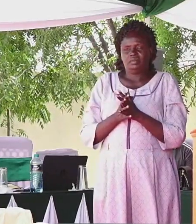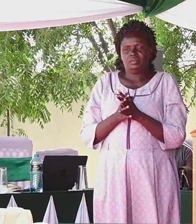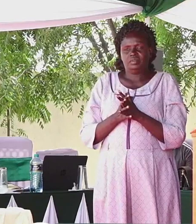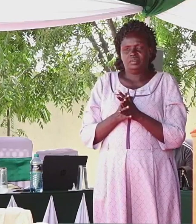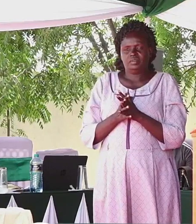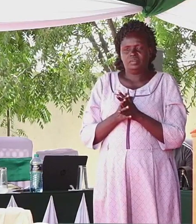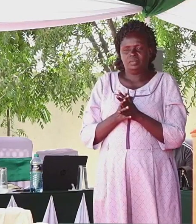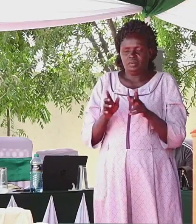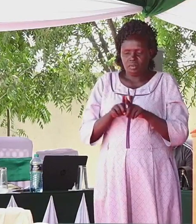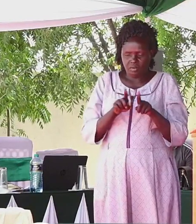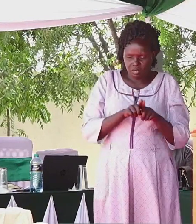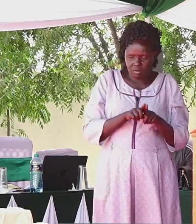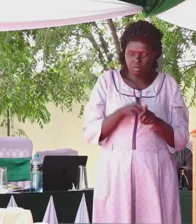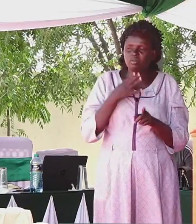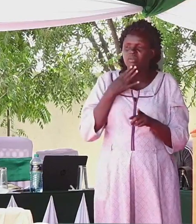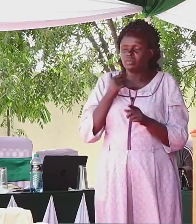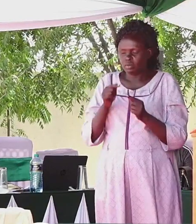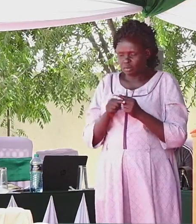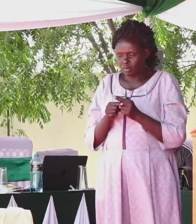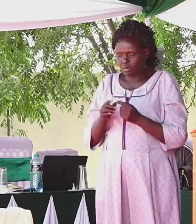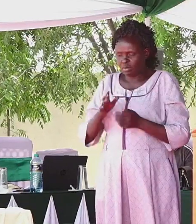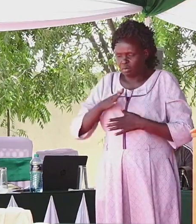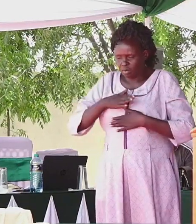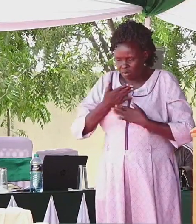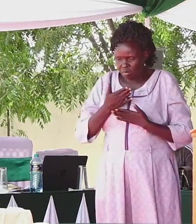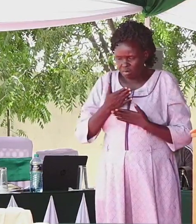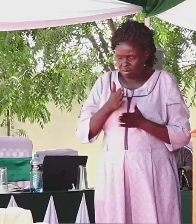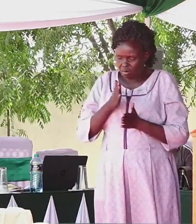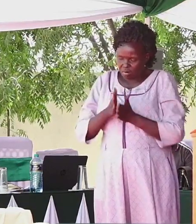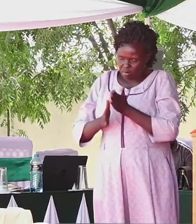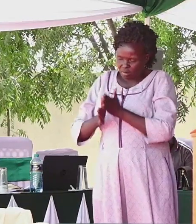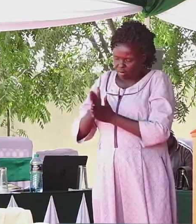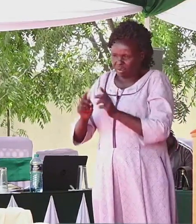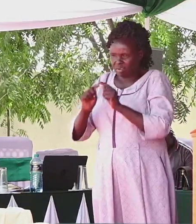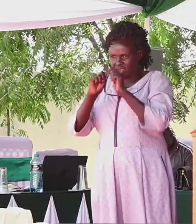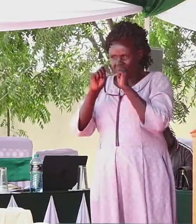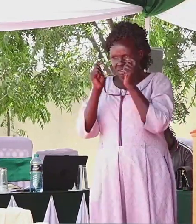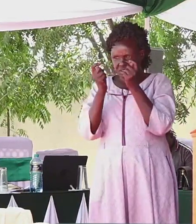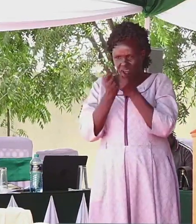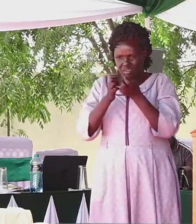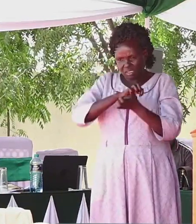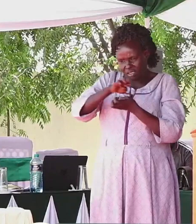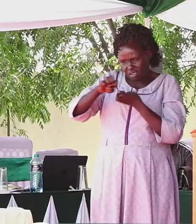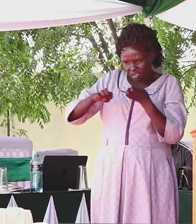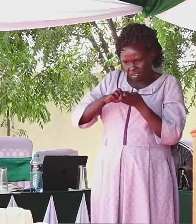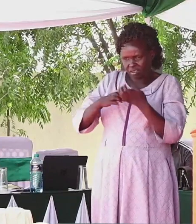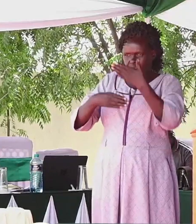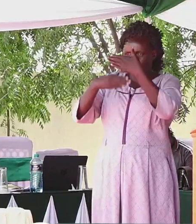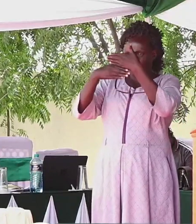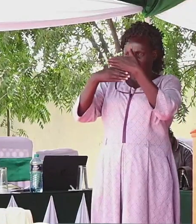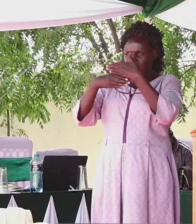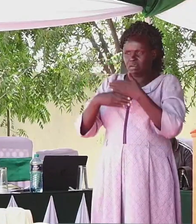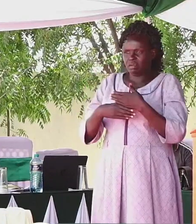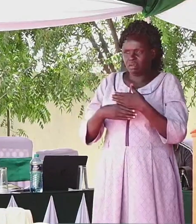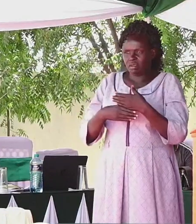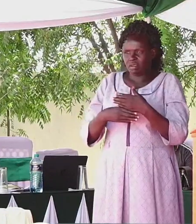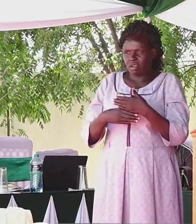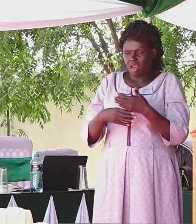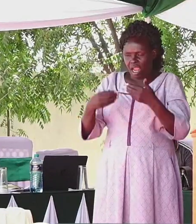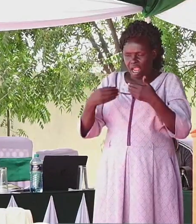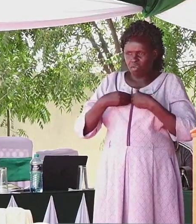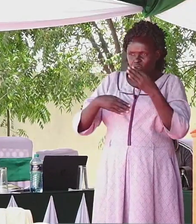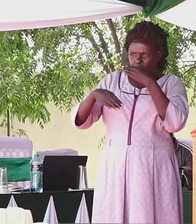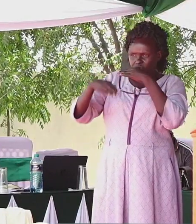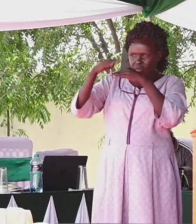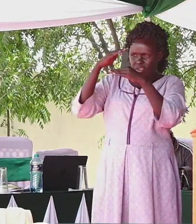We also want to appreciate the planning teams from all the economic blocks. We have the